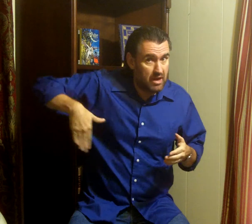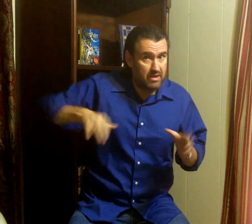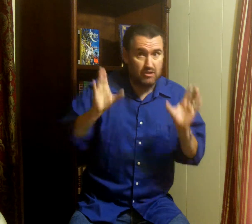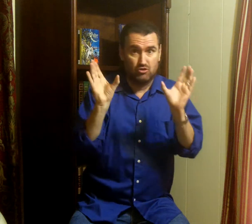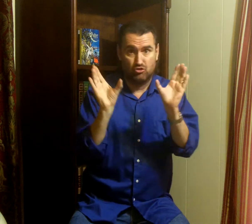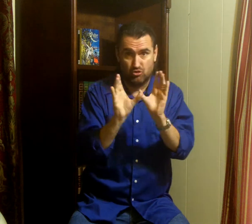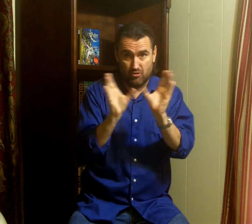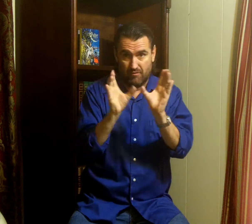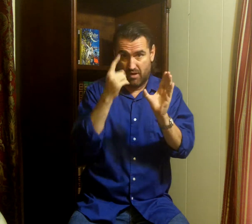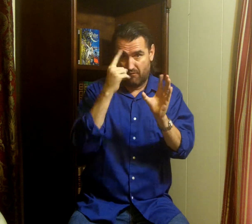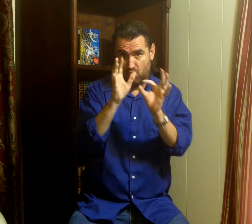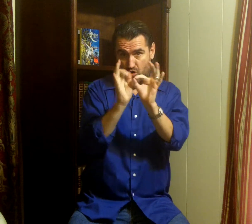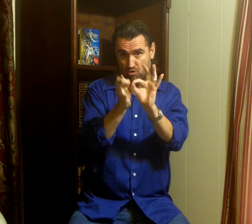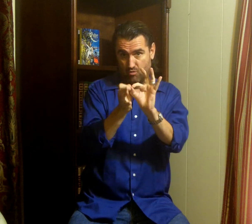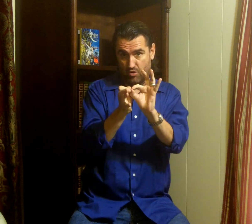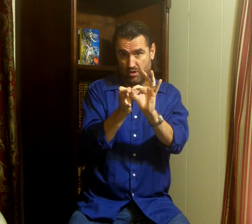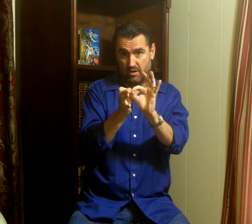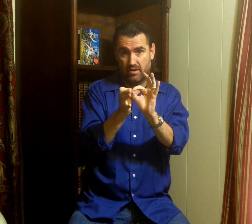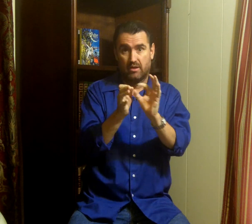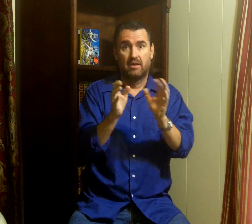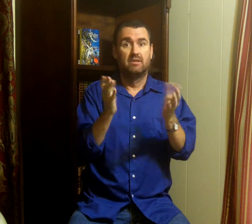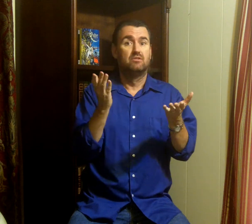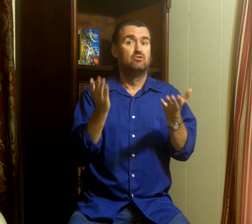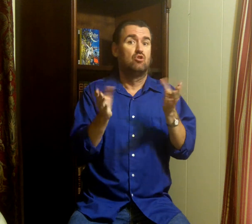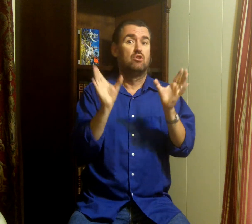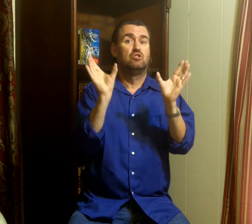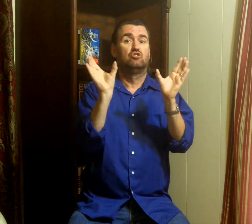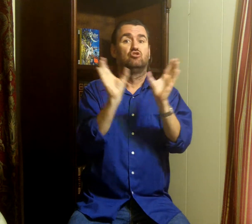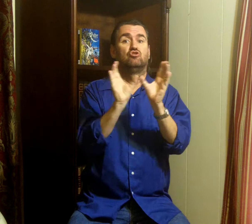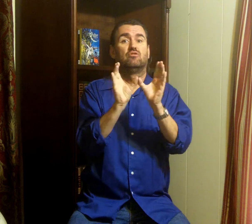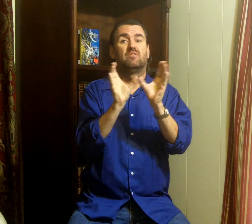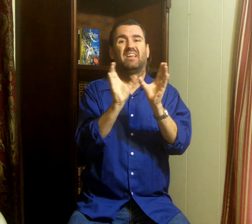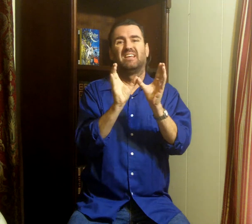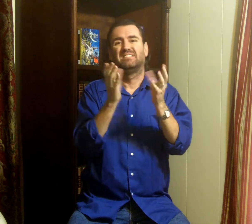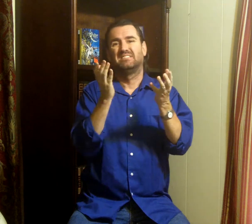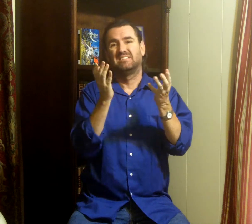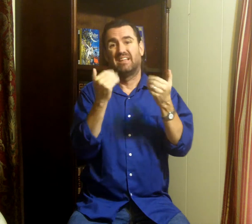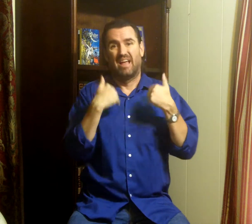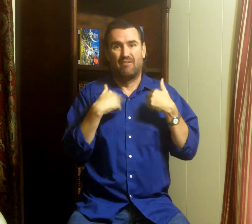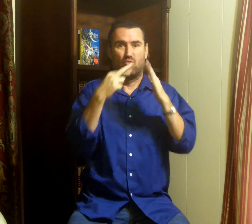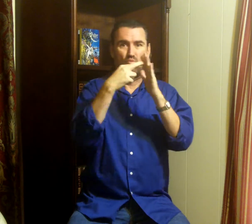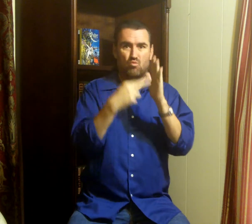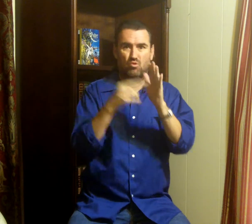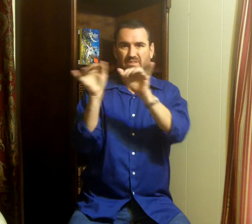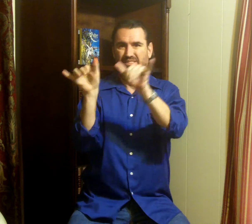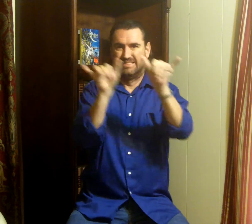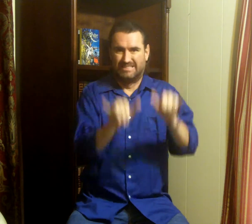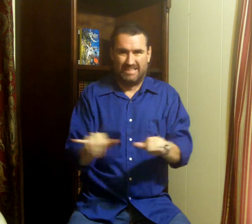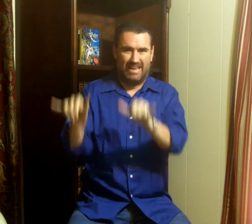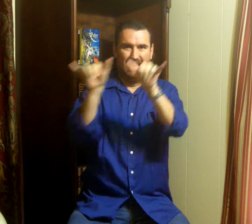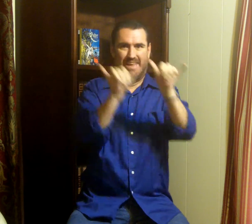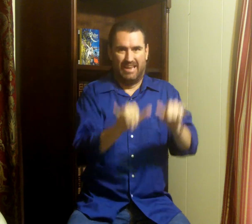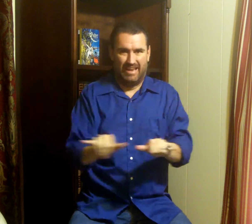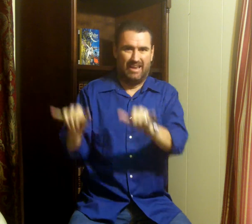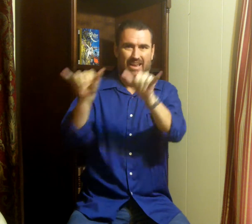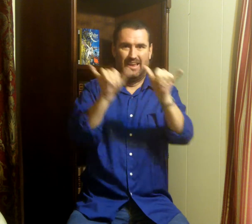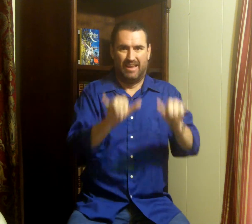mind, certifications may or may not really be standard in all 50 states. So you want to make sure that wherever you